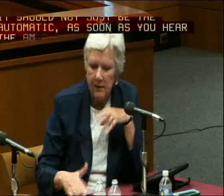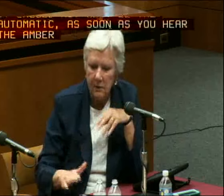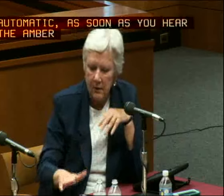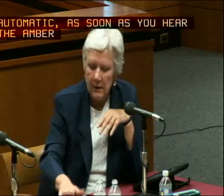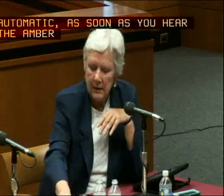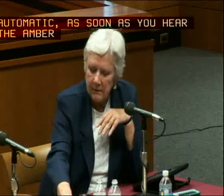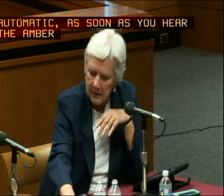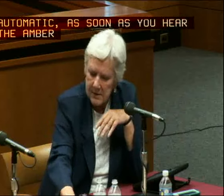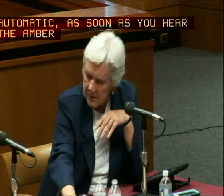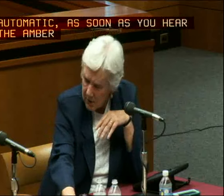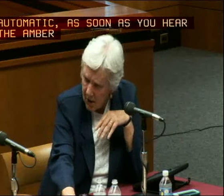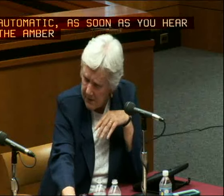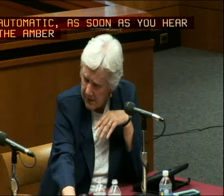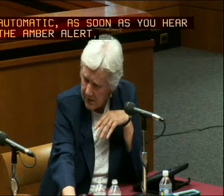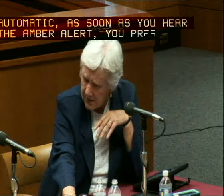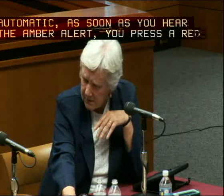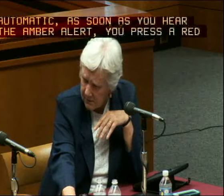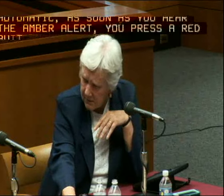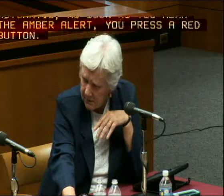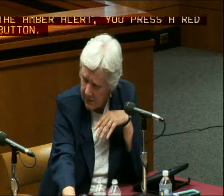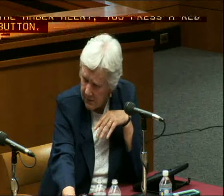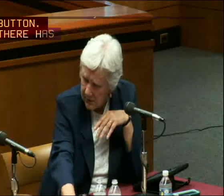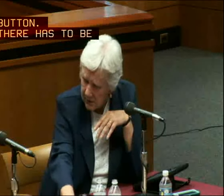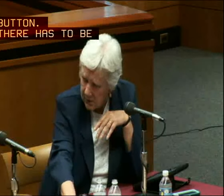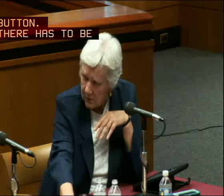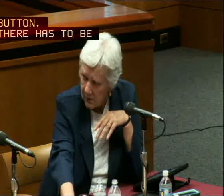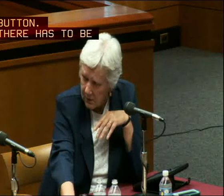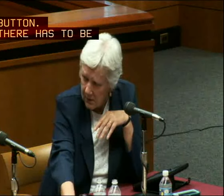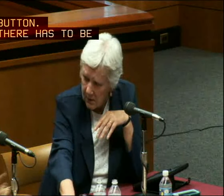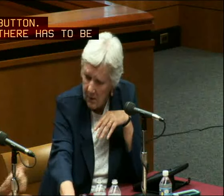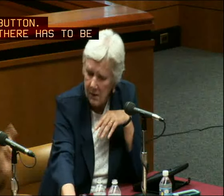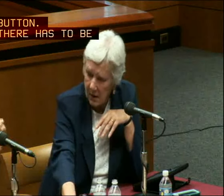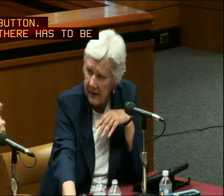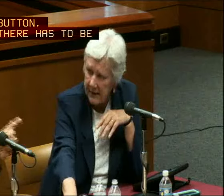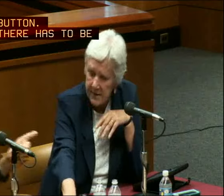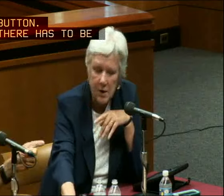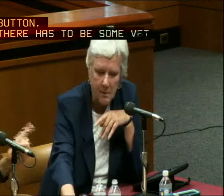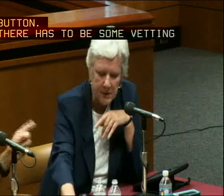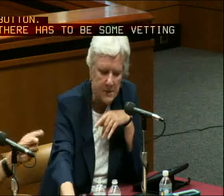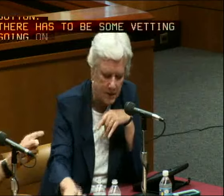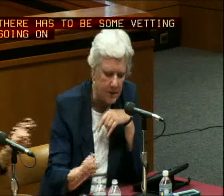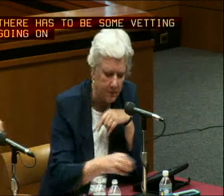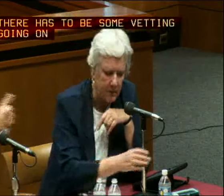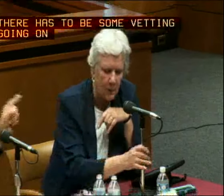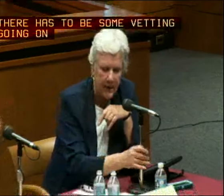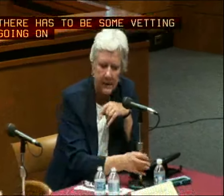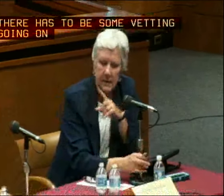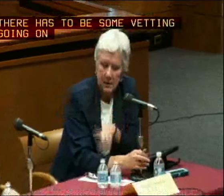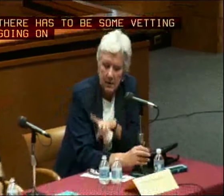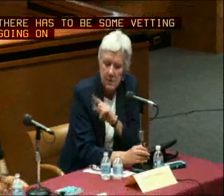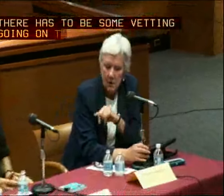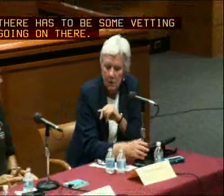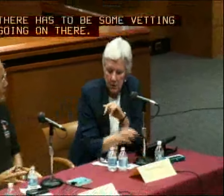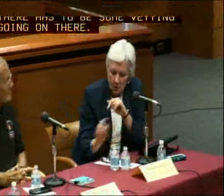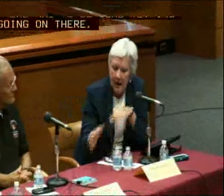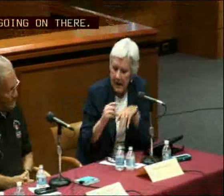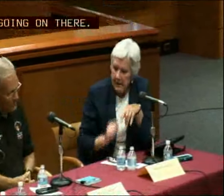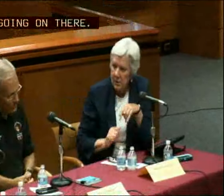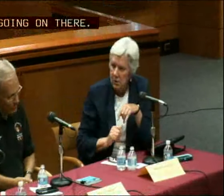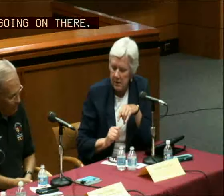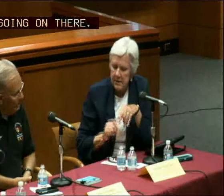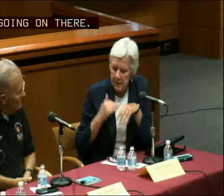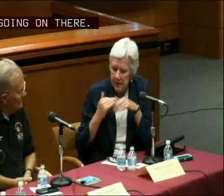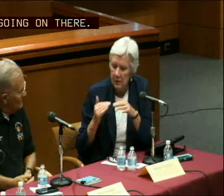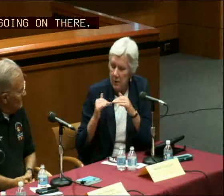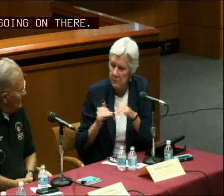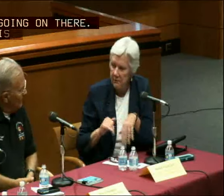that, is this an opt-in system? So it is an opt-in system. It is an opt-in system. Okay. Yeah. So I ask